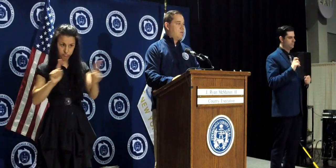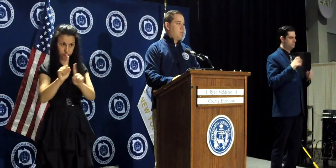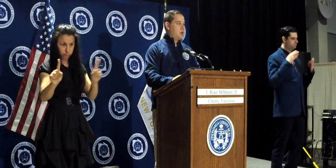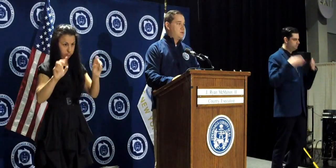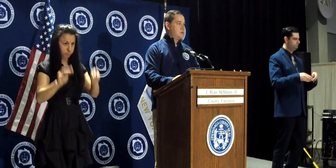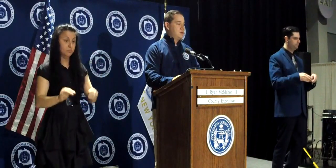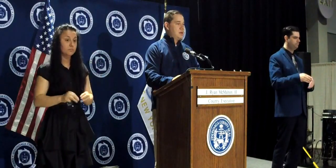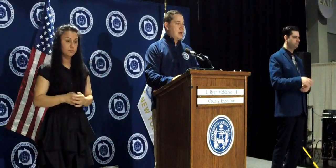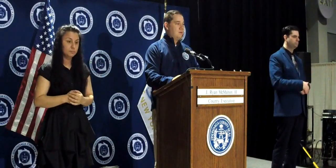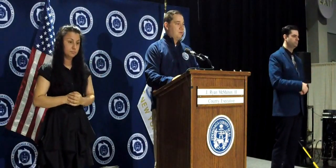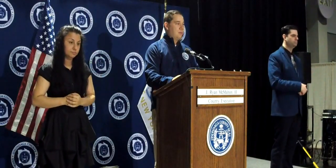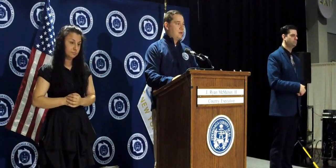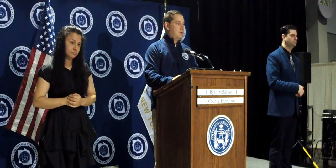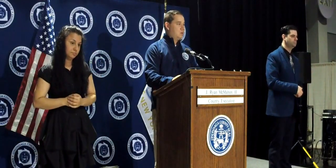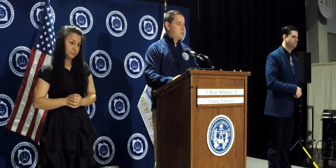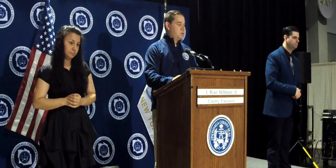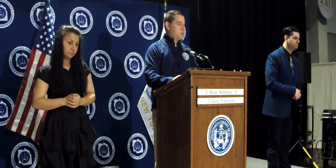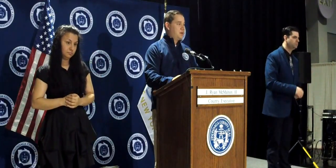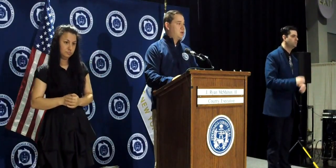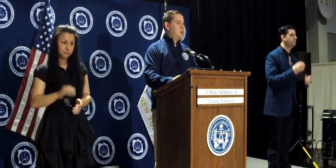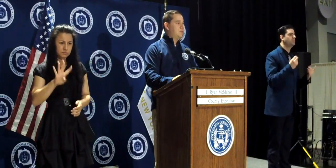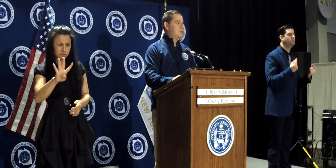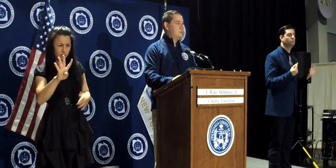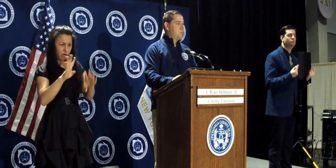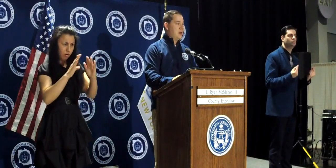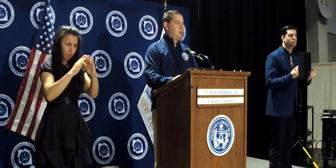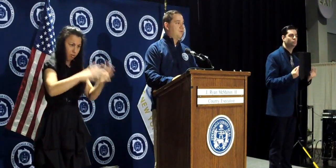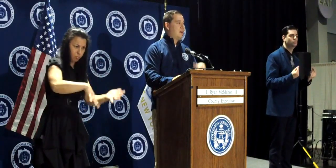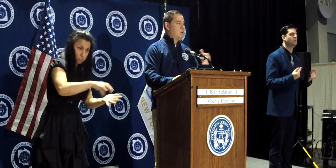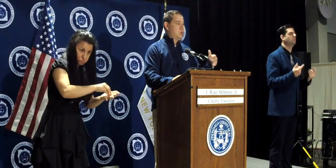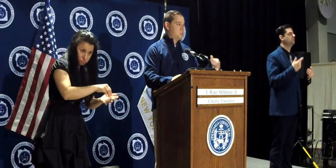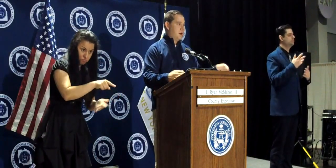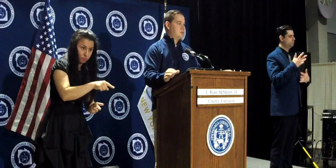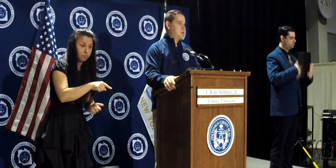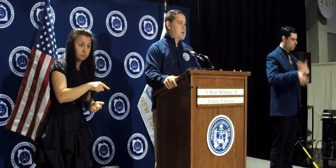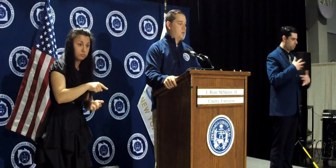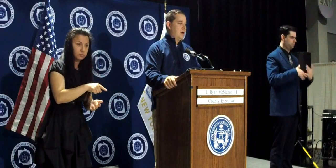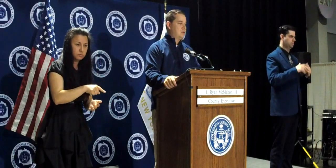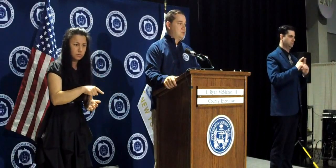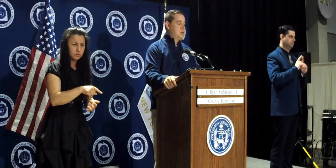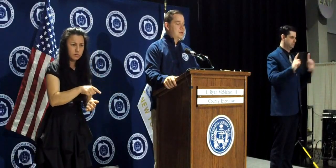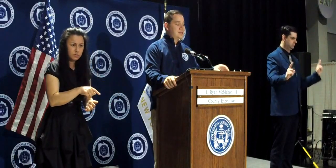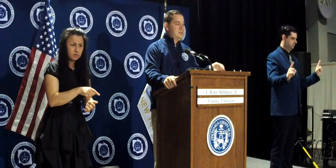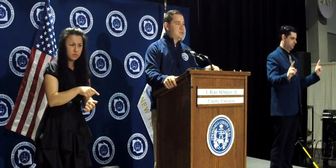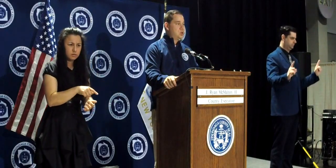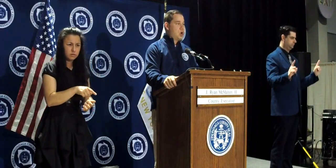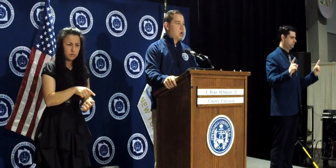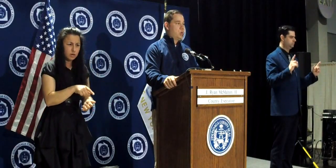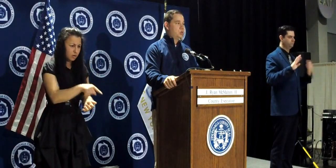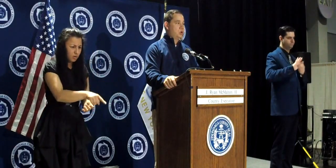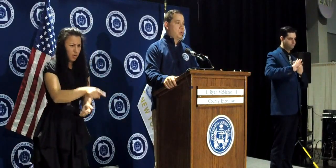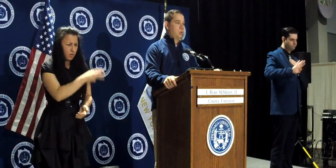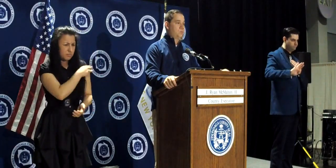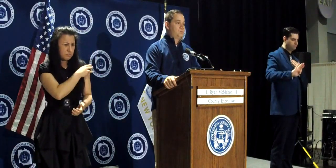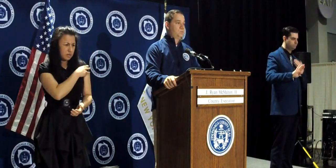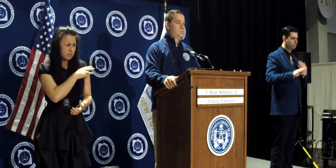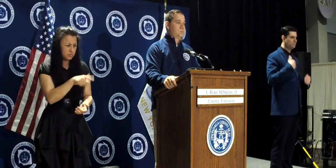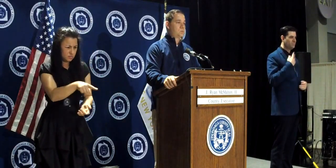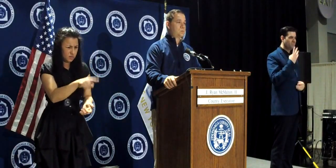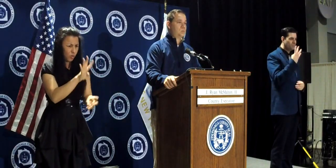their loved ones. And for many of those people, they couldn't even pay their final respects the way they wanted to. This is no